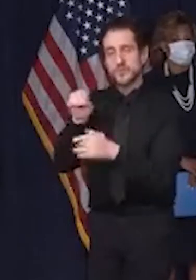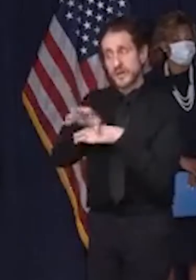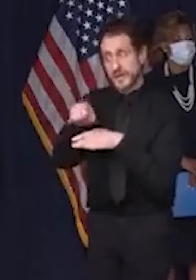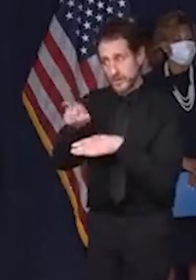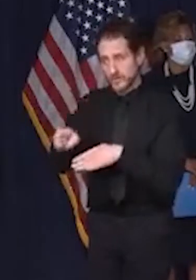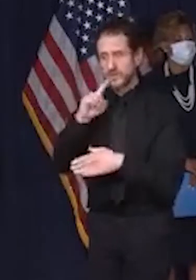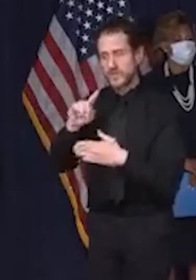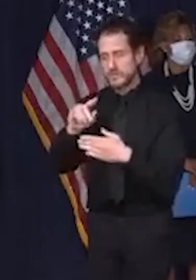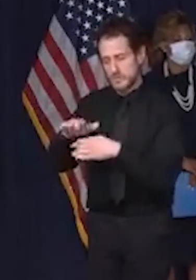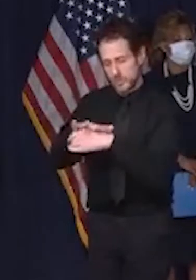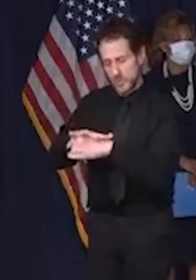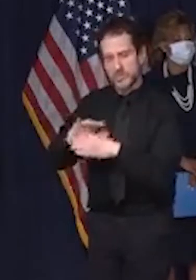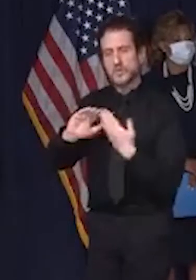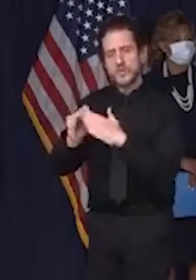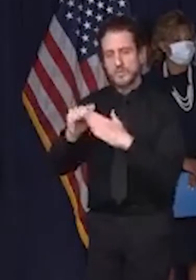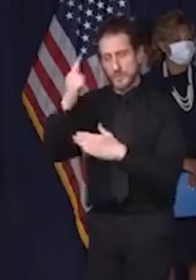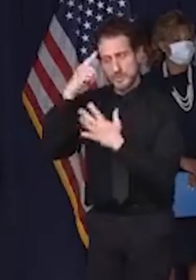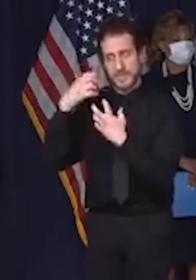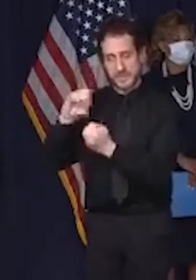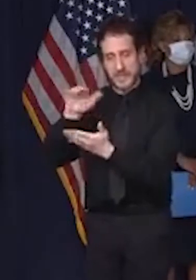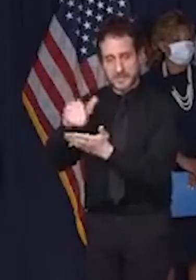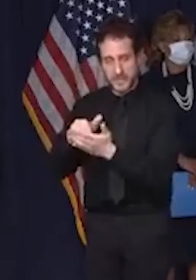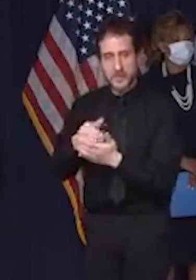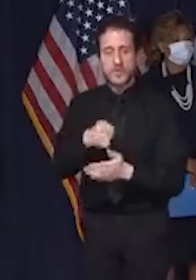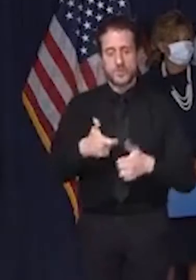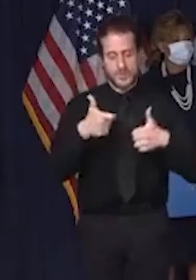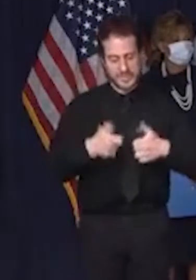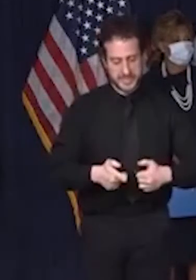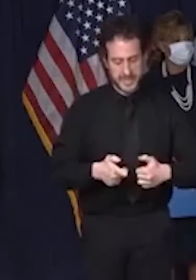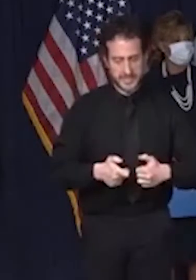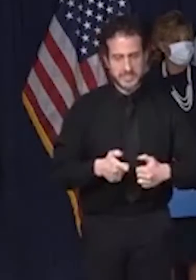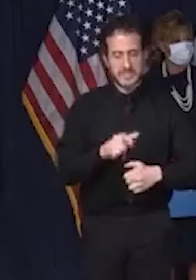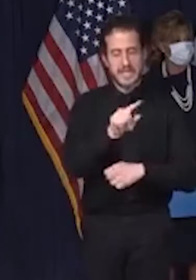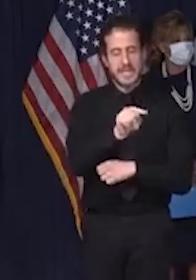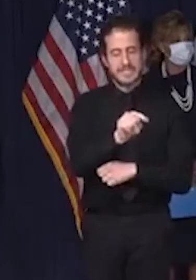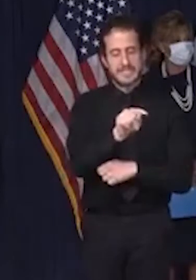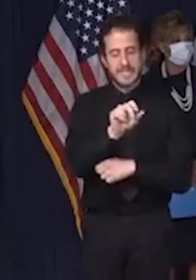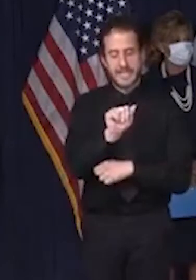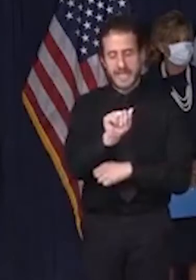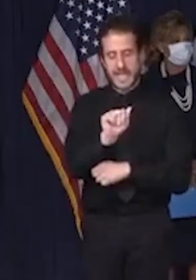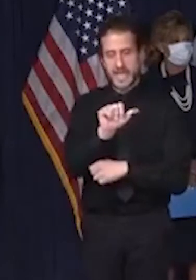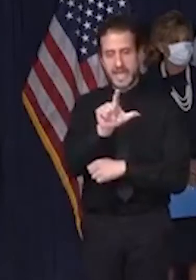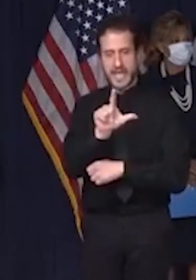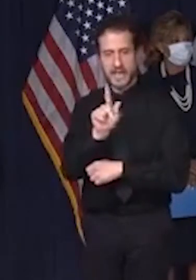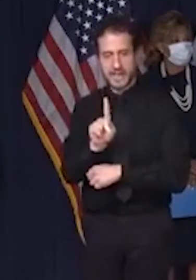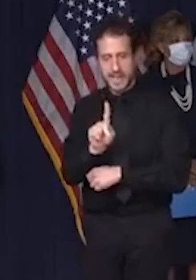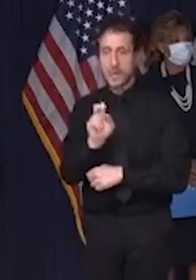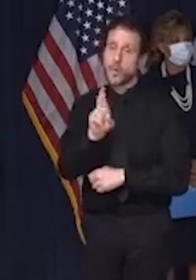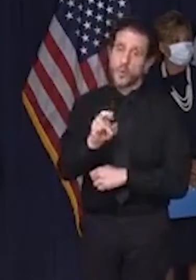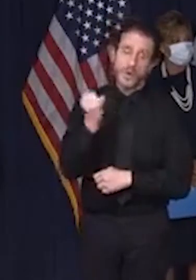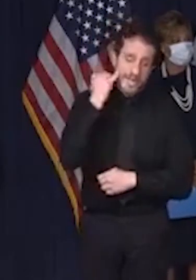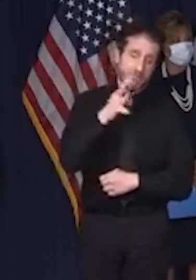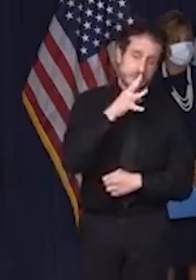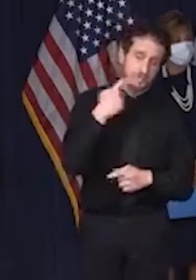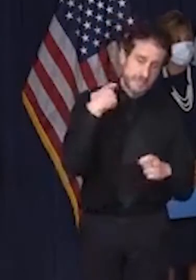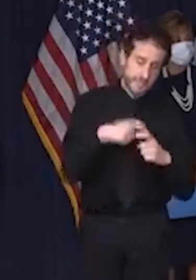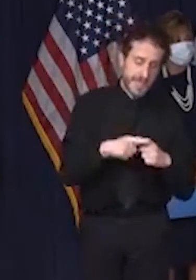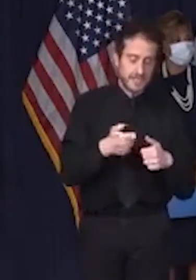health center, mental health center. You can text TALK or HABLAR to